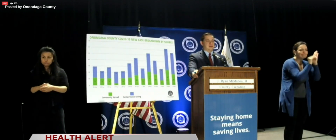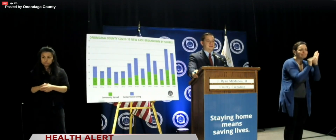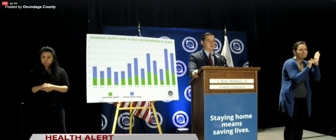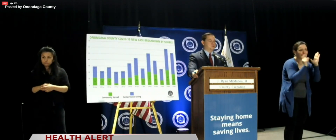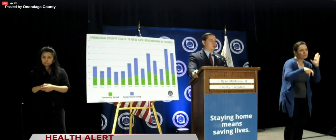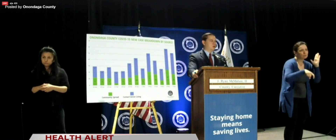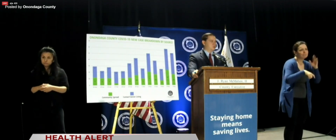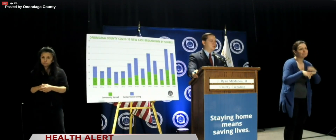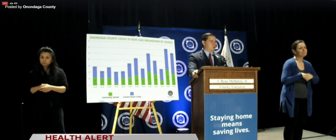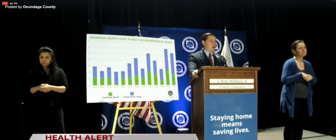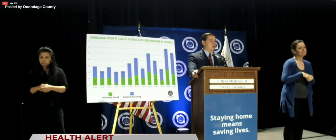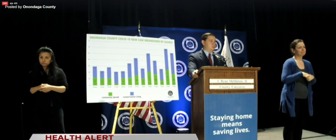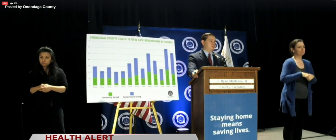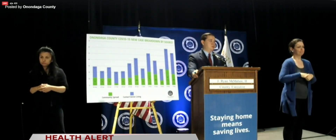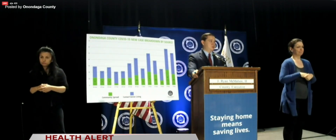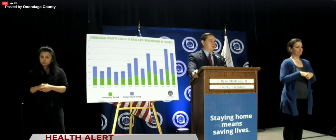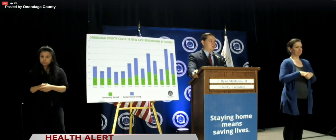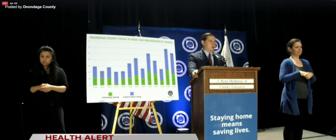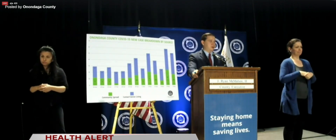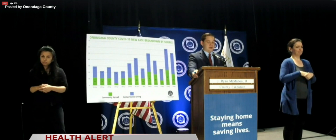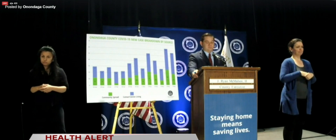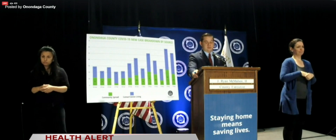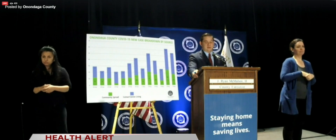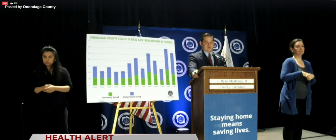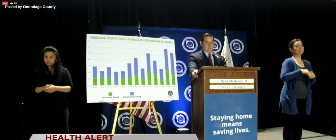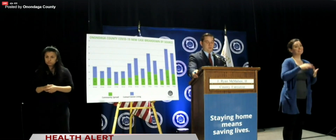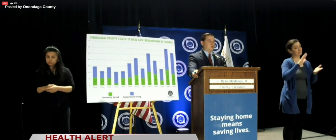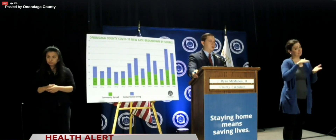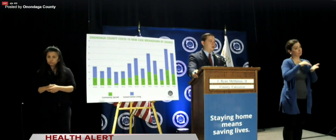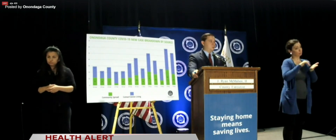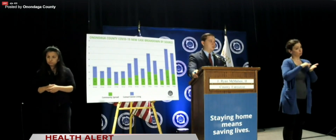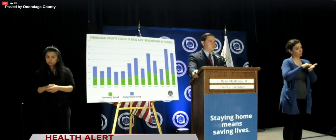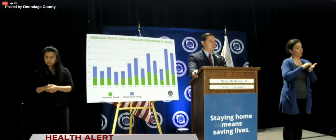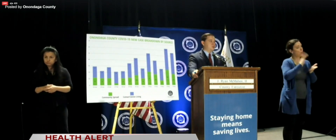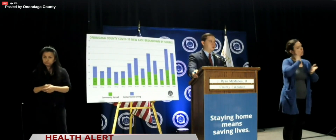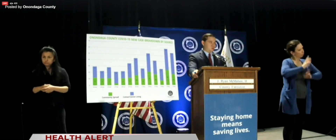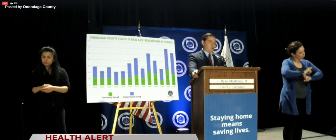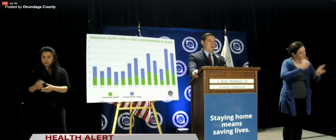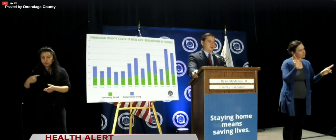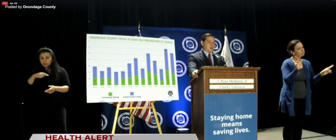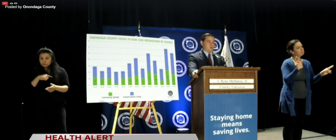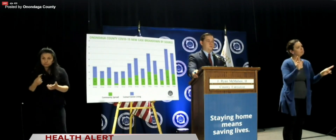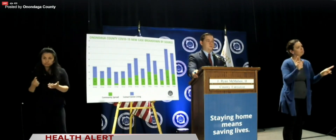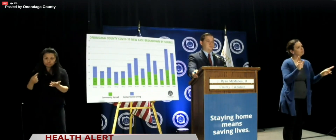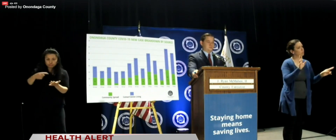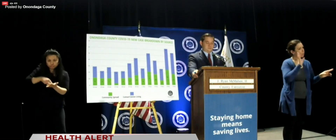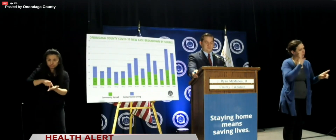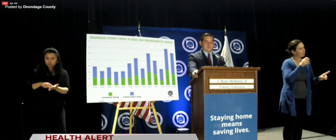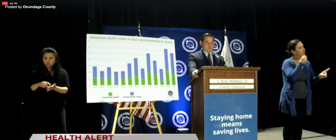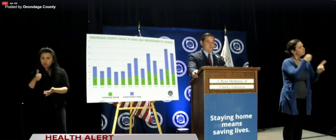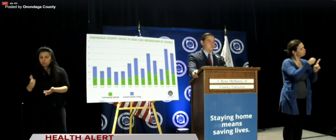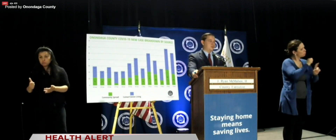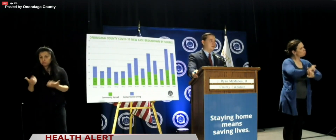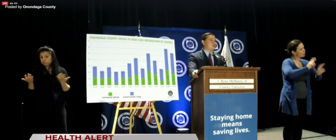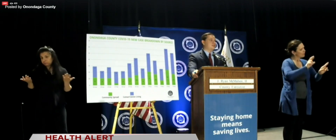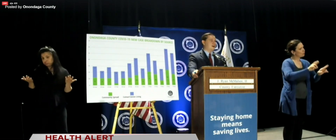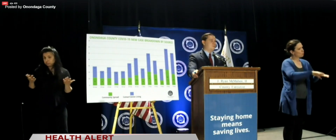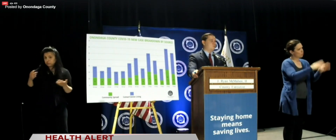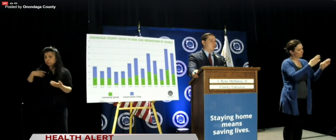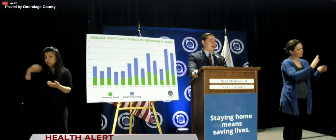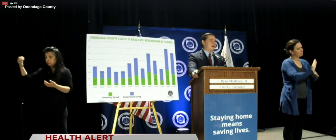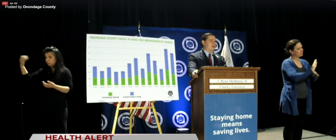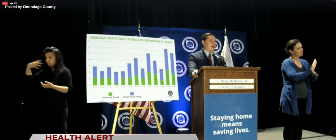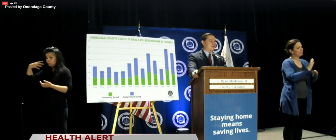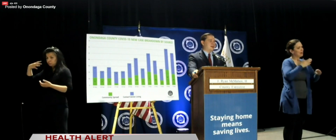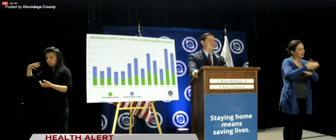recognition that Central New York is going to be ready. I'm telling everybody we're going to hit our numbers. We're going to hit our numbers. Trust me.